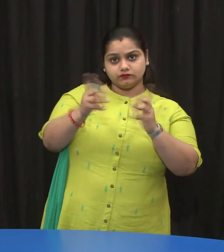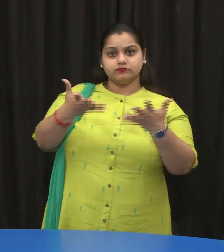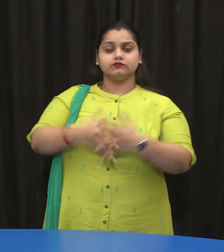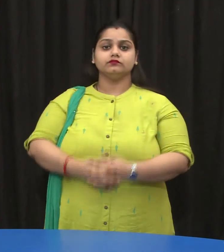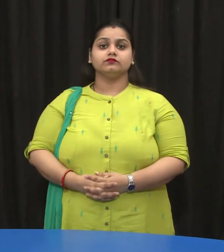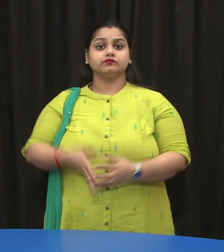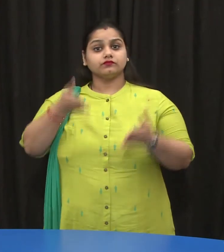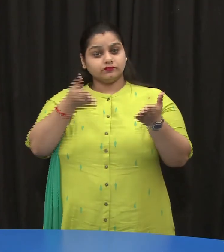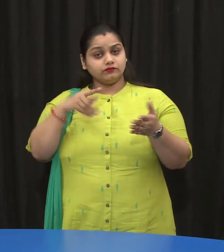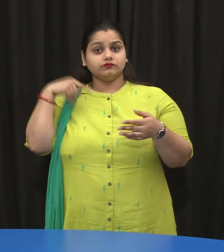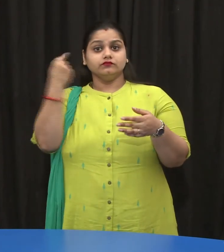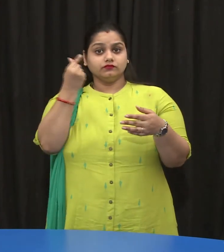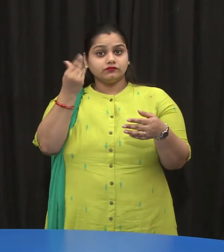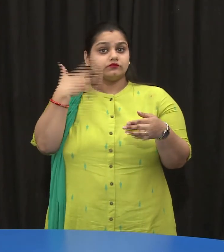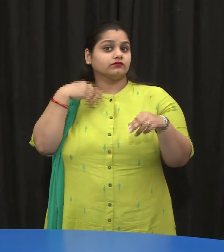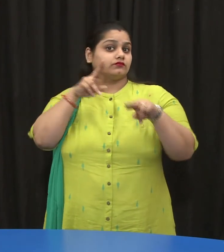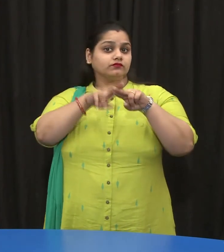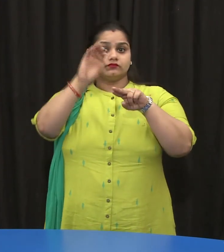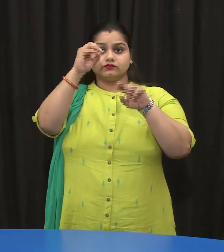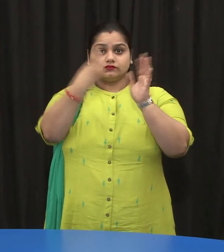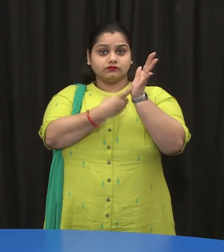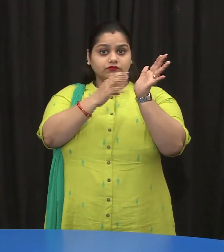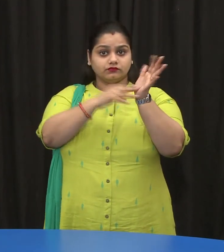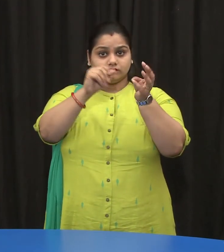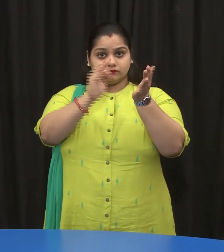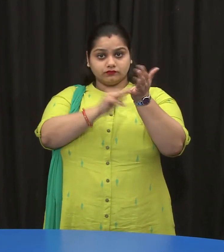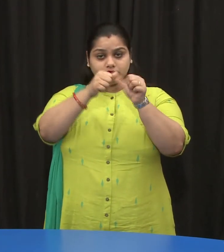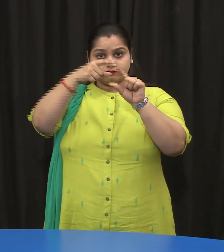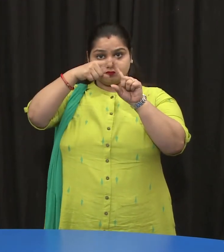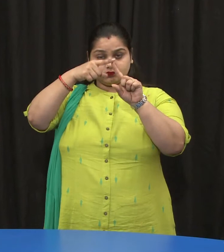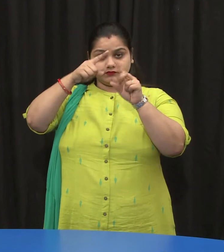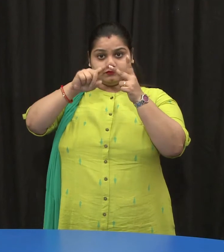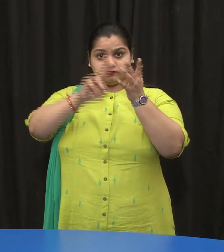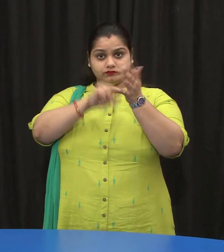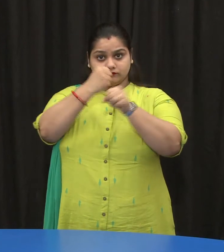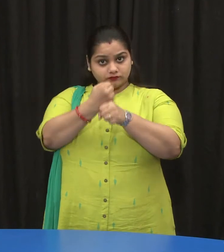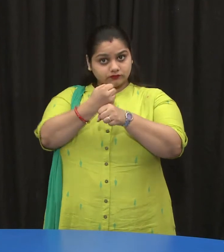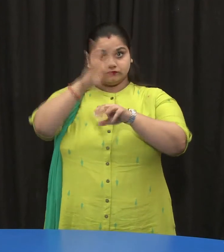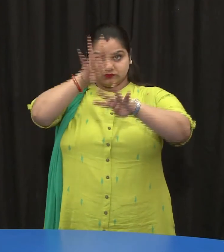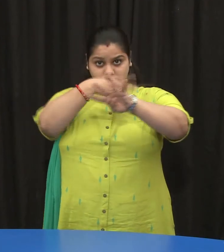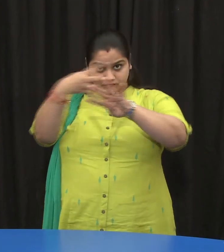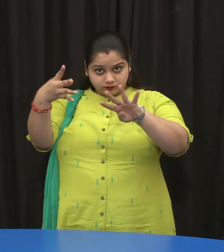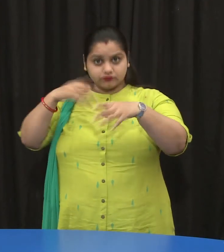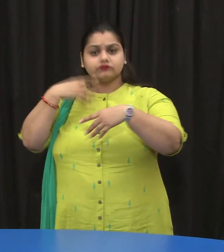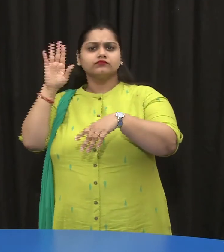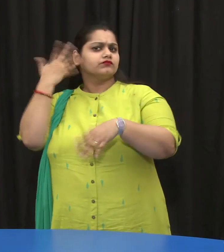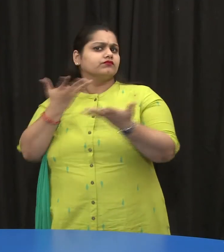This will be used in formatting worksheet for making record in